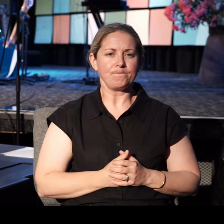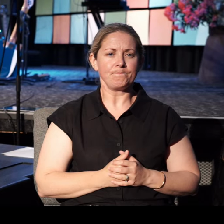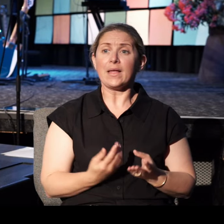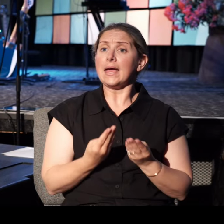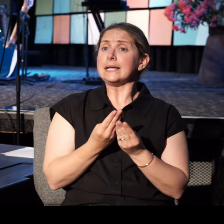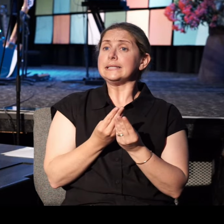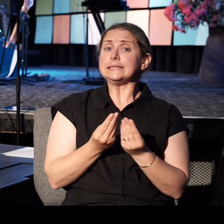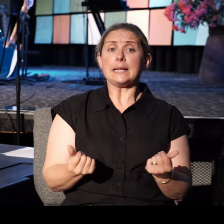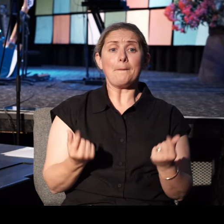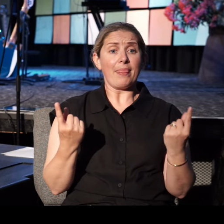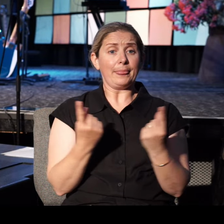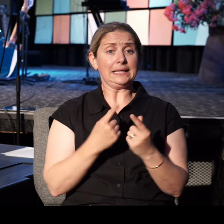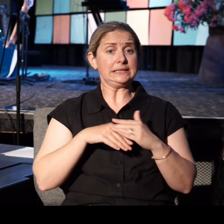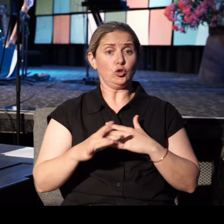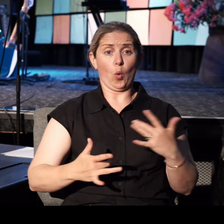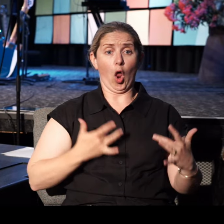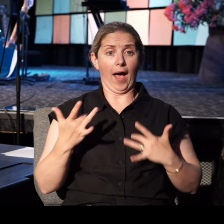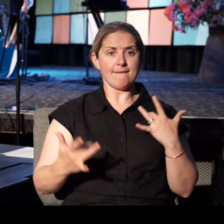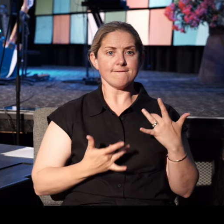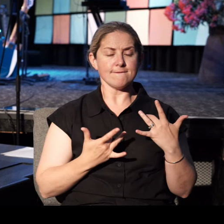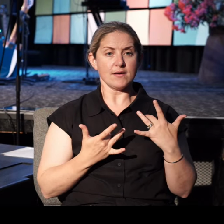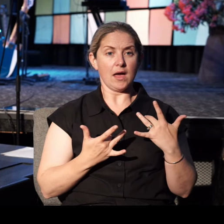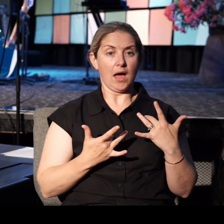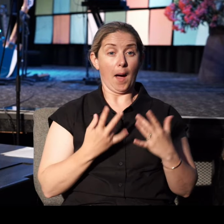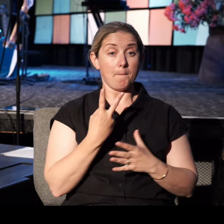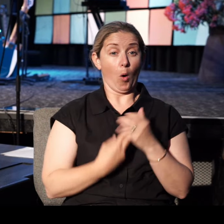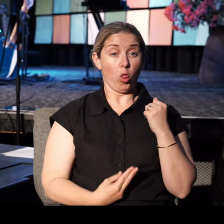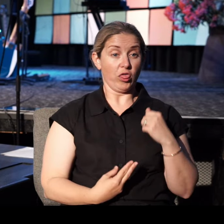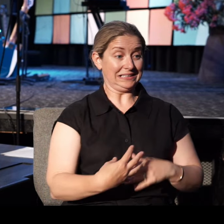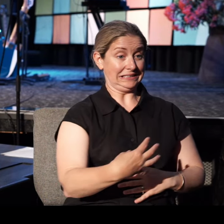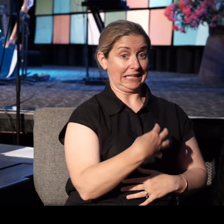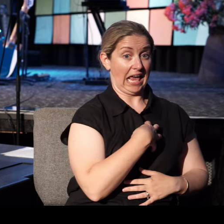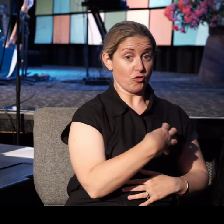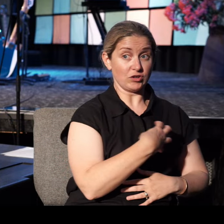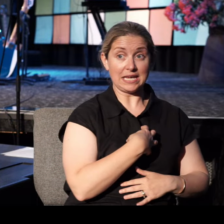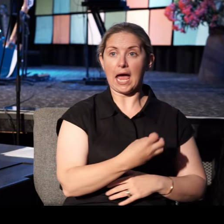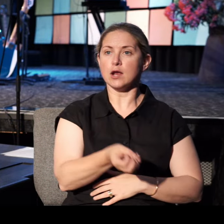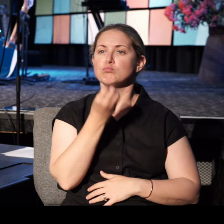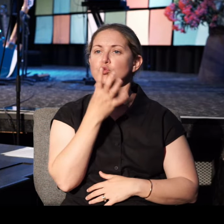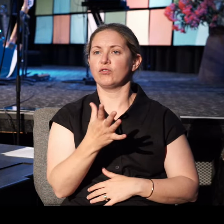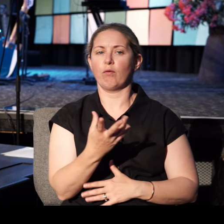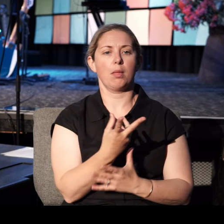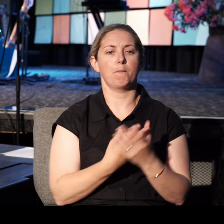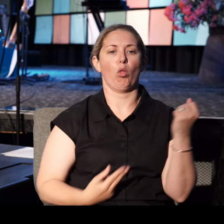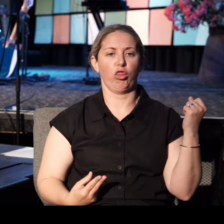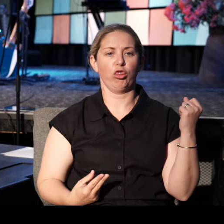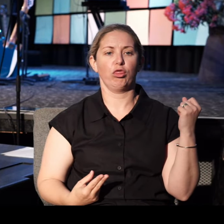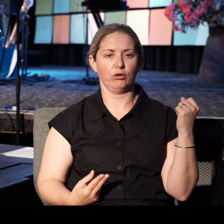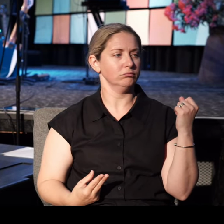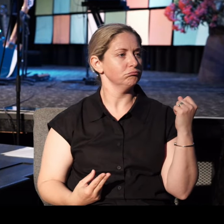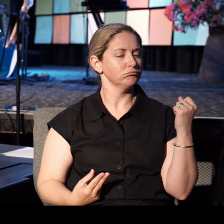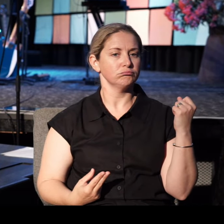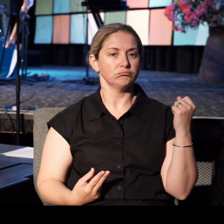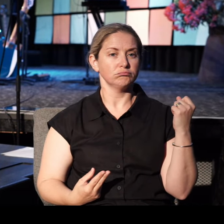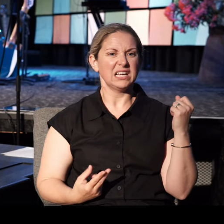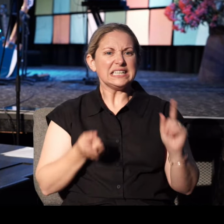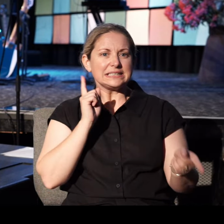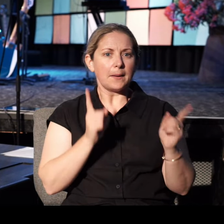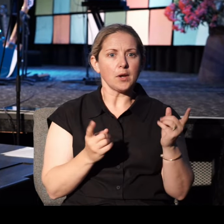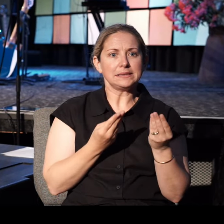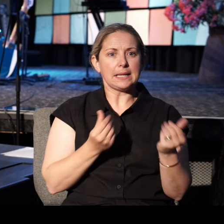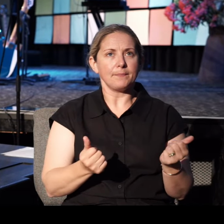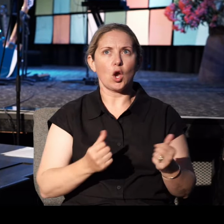scary beautiful. There are some things in life that are scary beautiful. Some things in life that are beautiful, but it's a kind of beauty that's a scary beauty. Do you know what I mean?